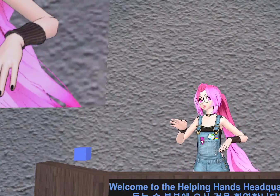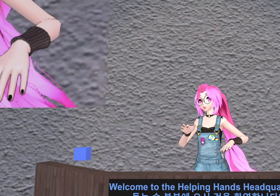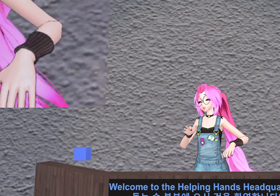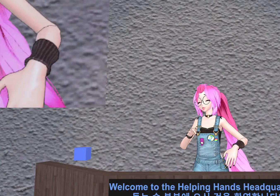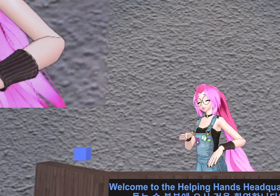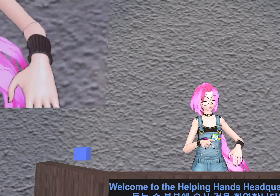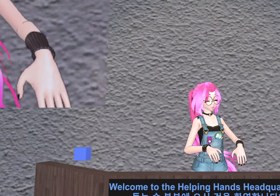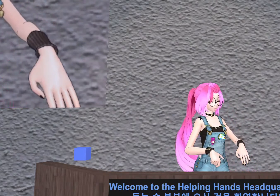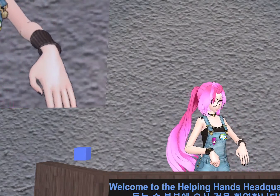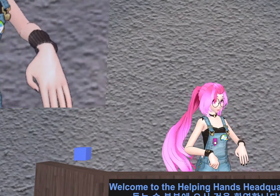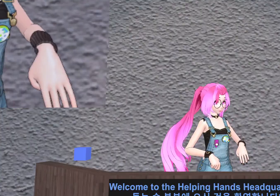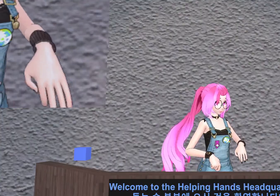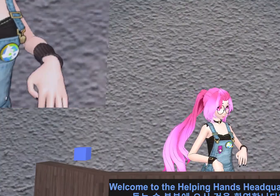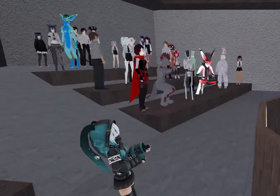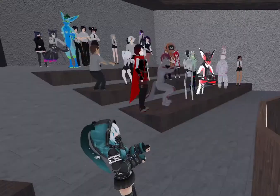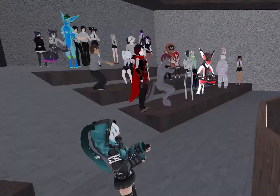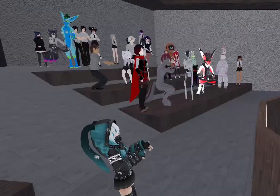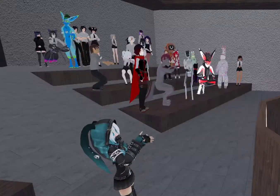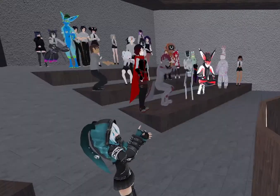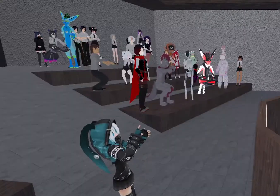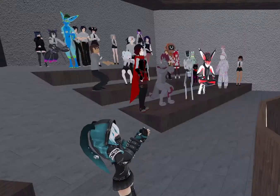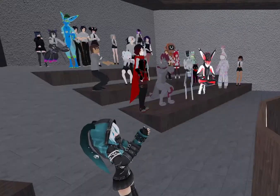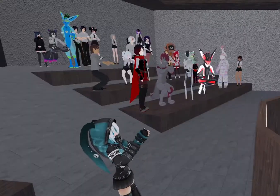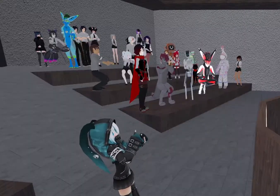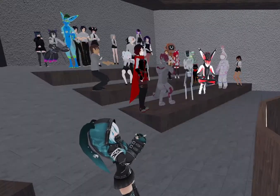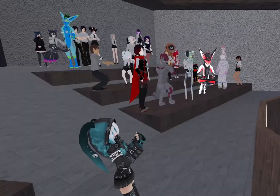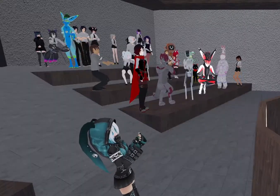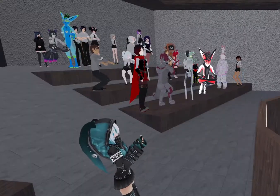get super, and then I'll get you right after. Okay?